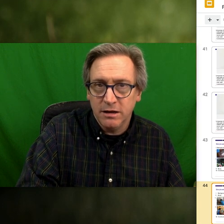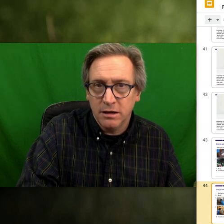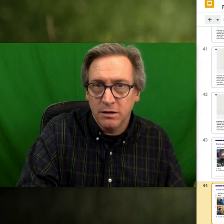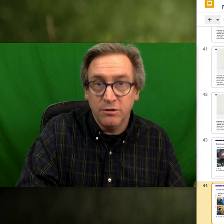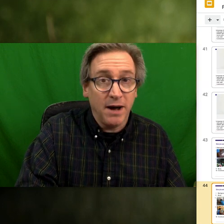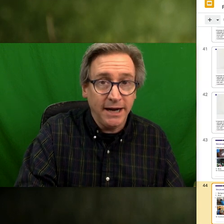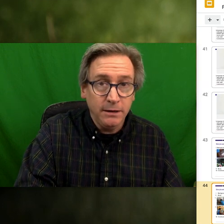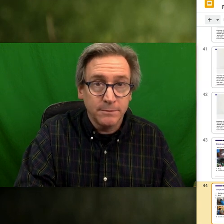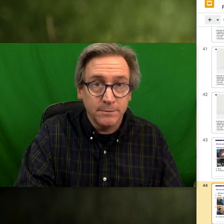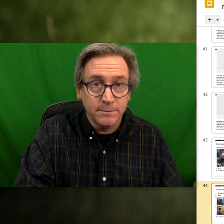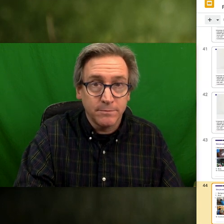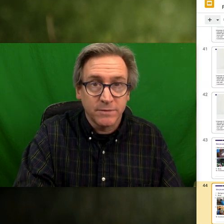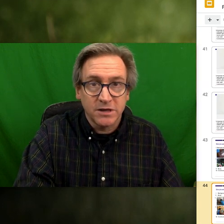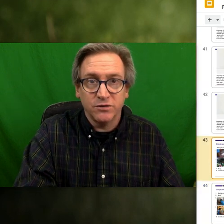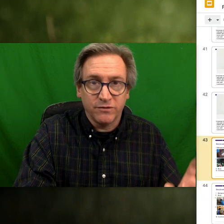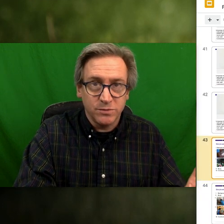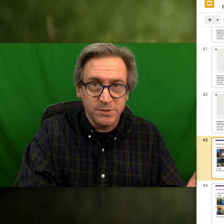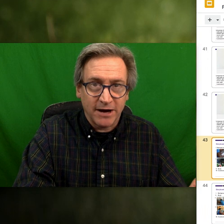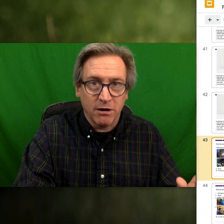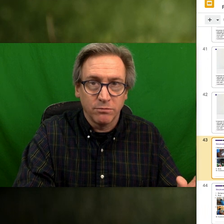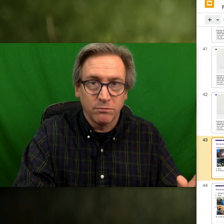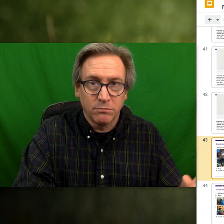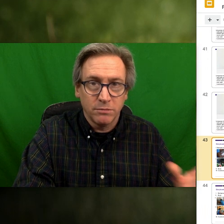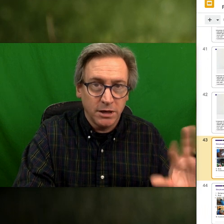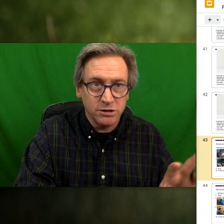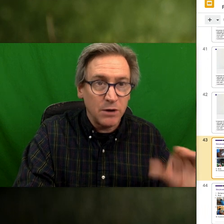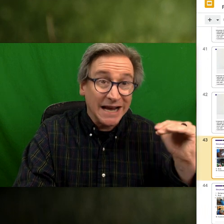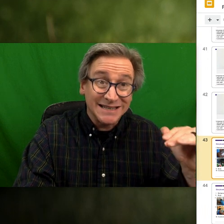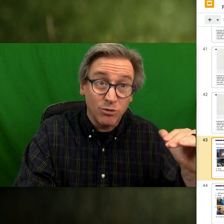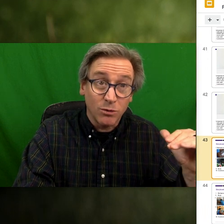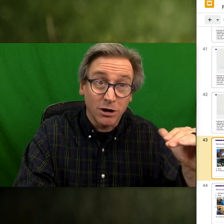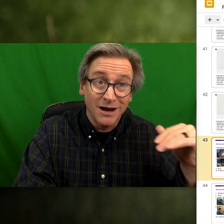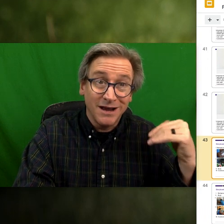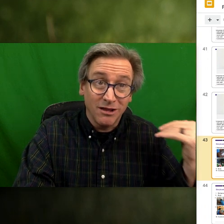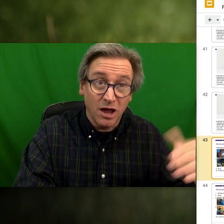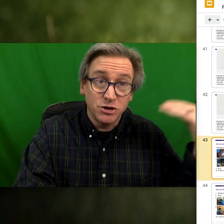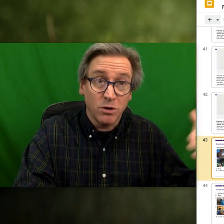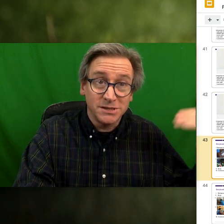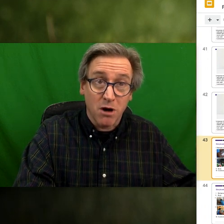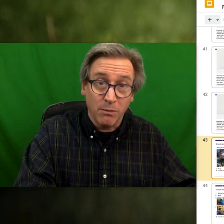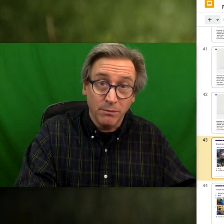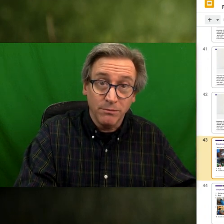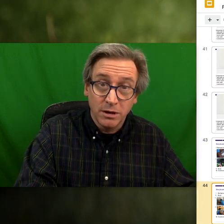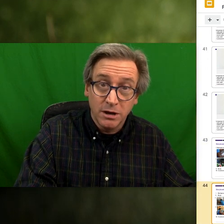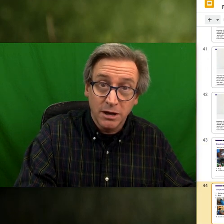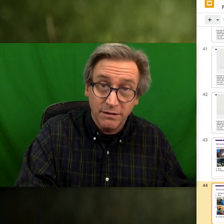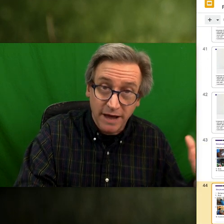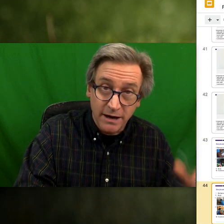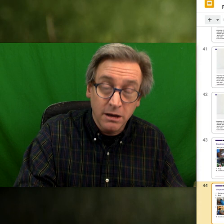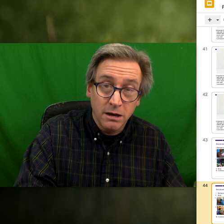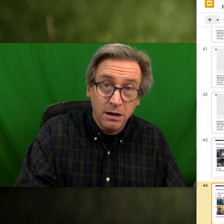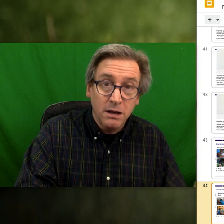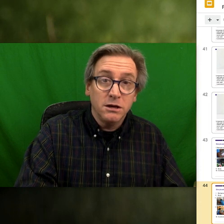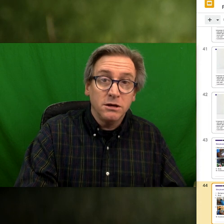Then the body. So the first one was the background. Here's how we got to the point where lunch was a problem.